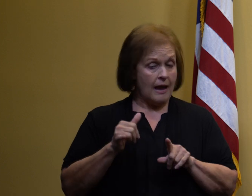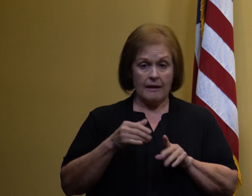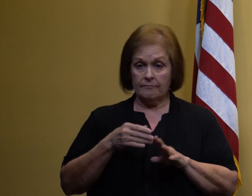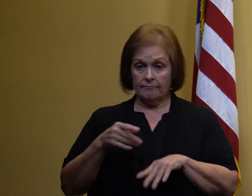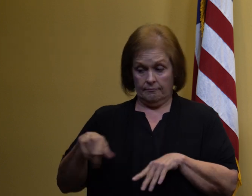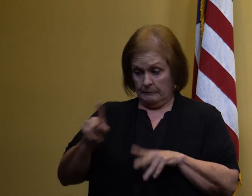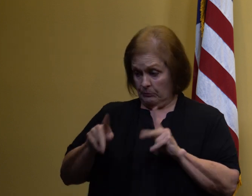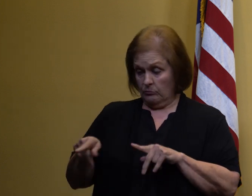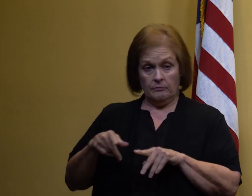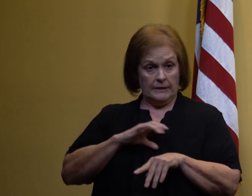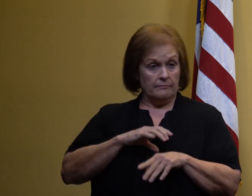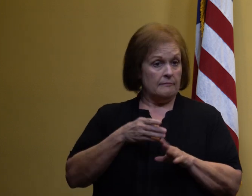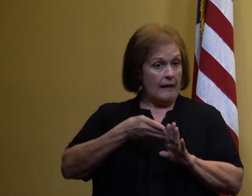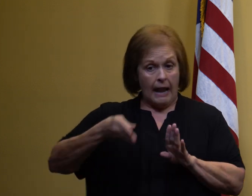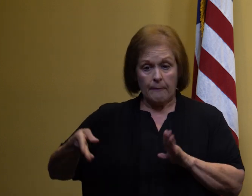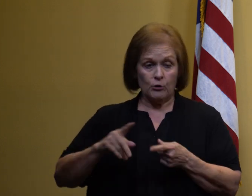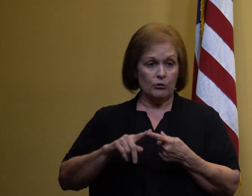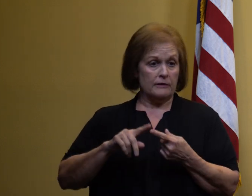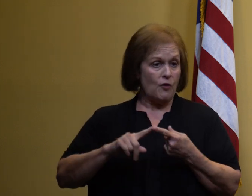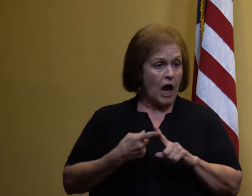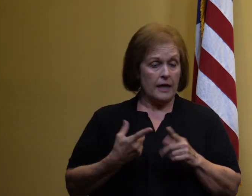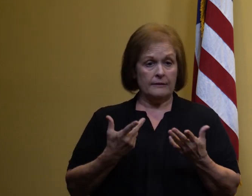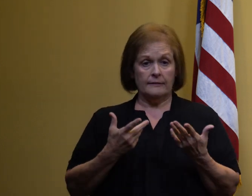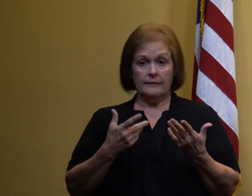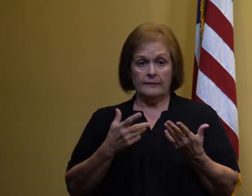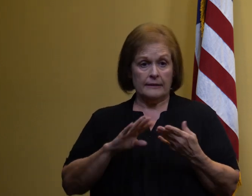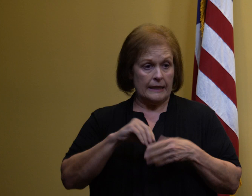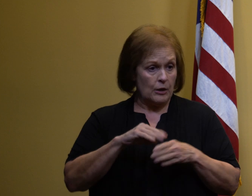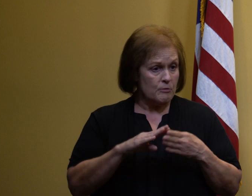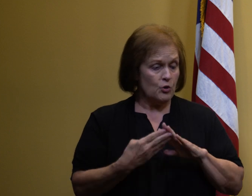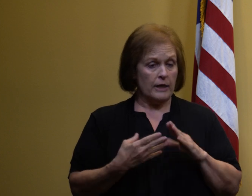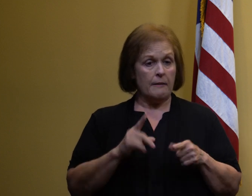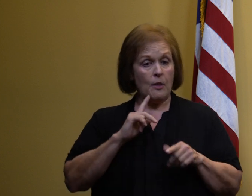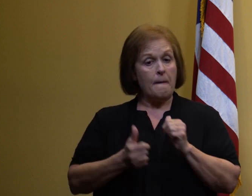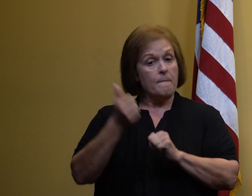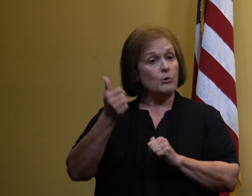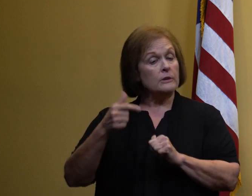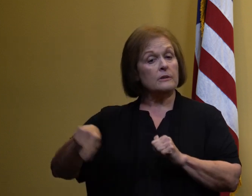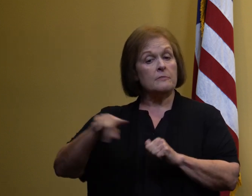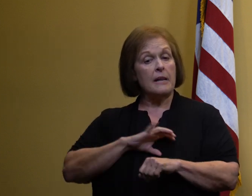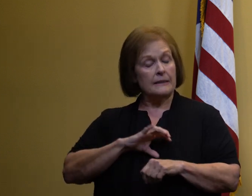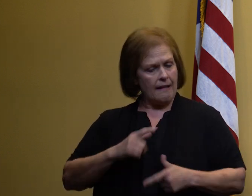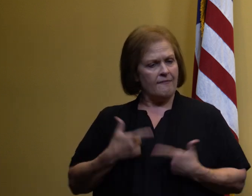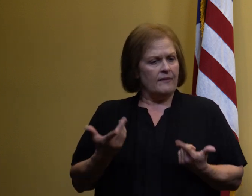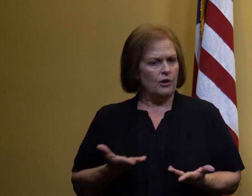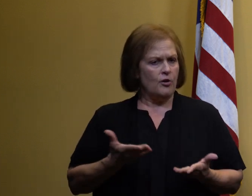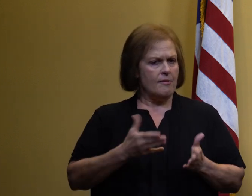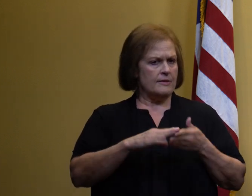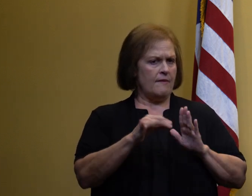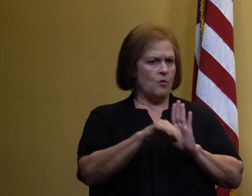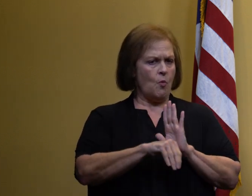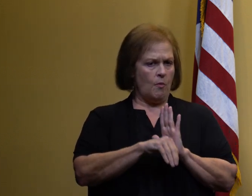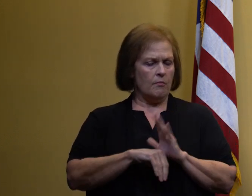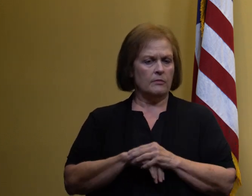community members, they are friends, and they are family. And the majority are from right here, the city of New Orleans. And